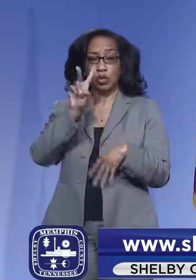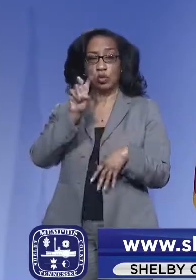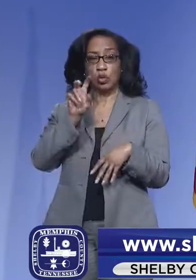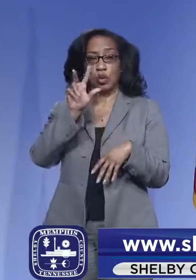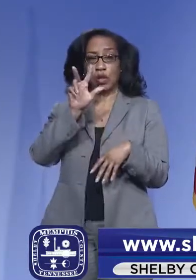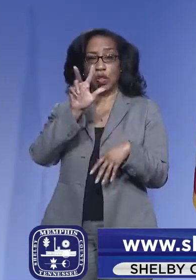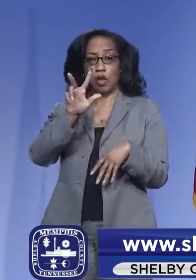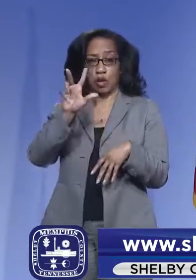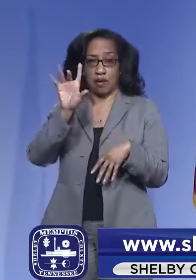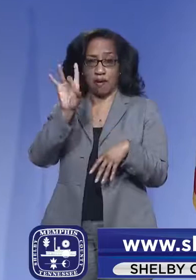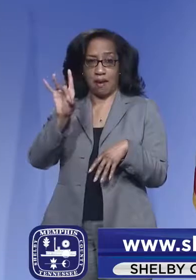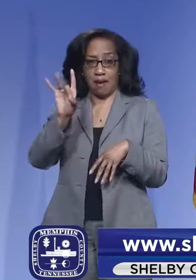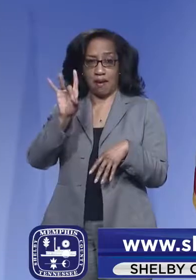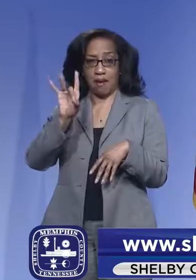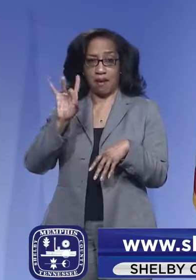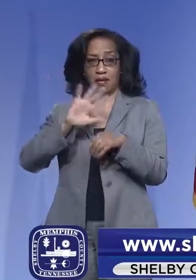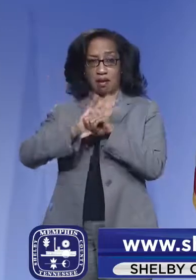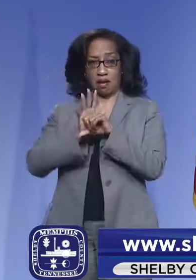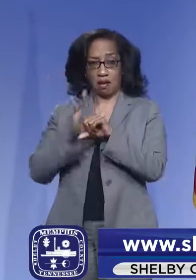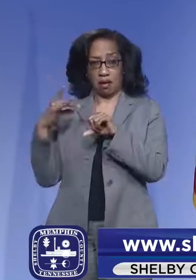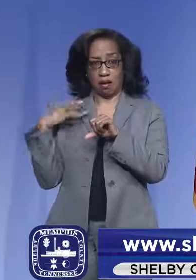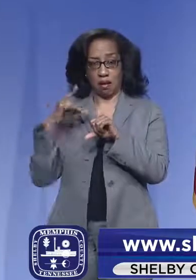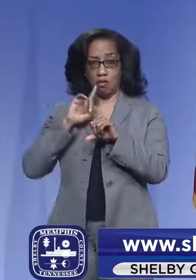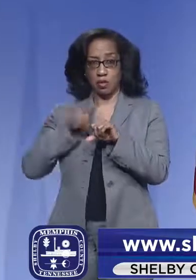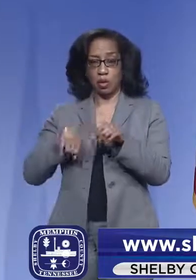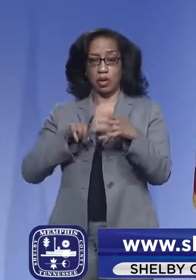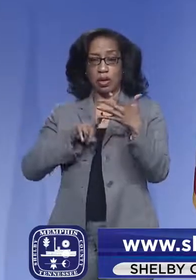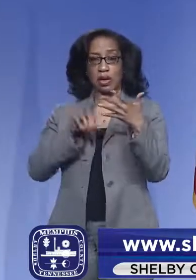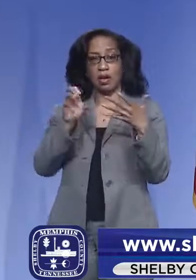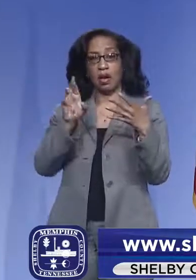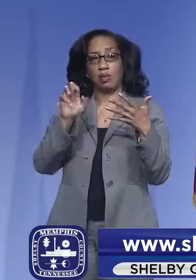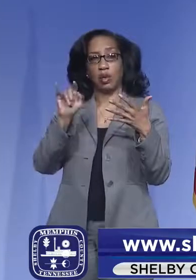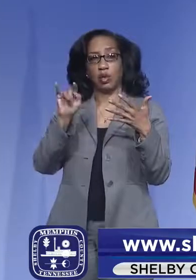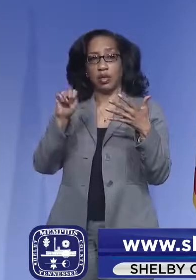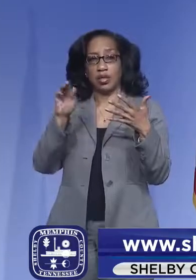21,238 cases have been reported. And in Crittenden County in Arkansas,